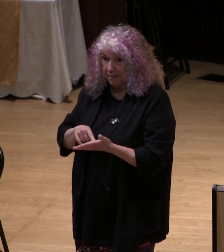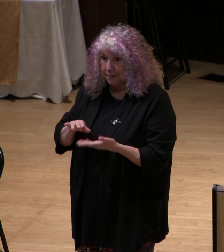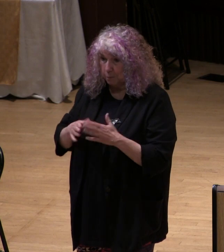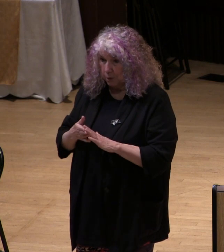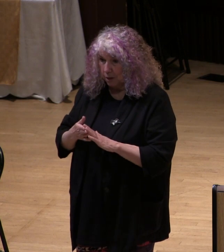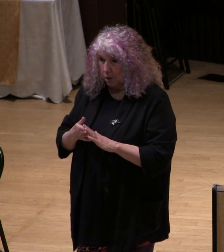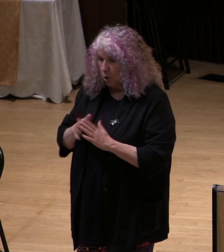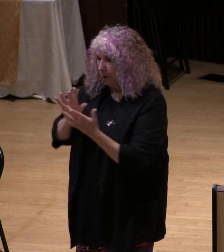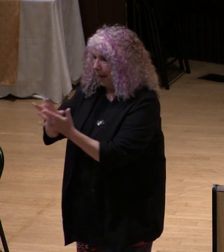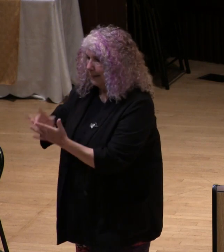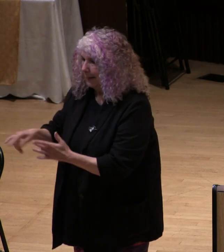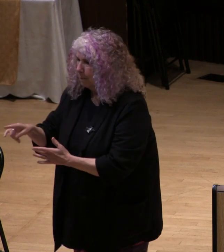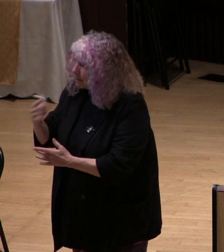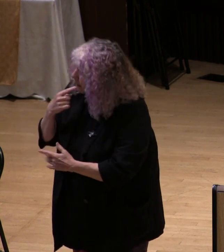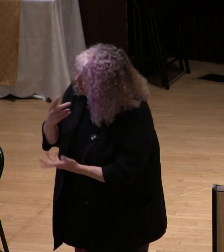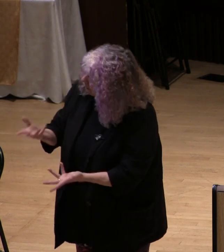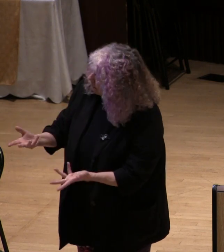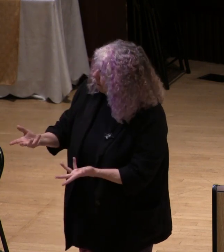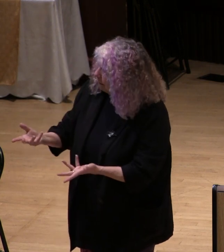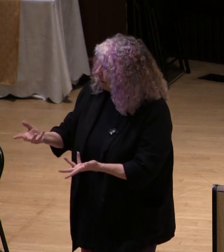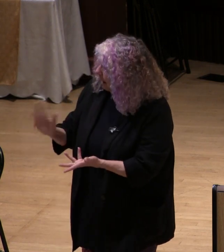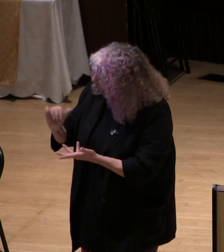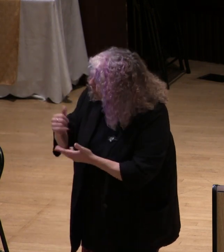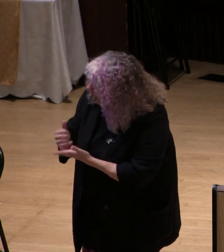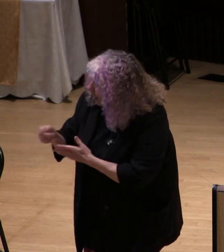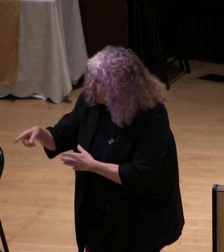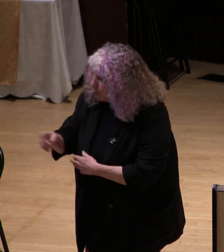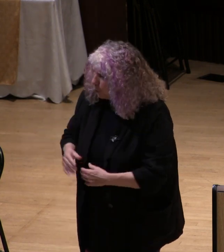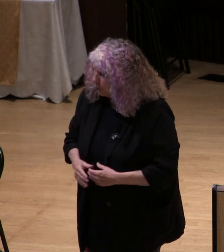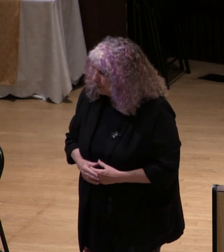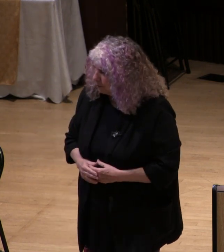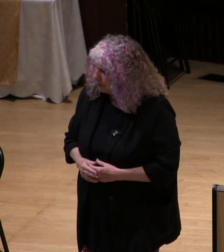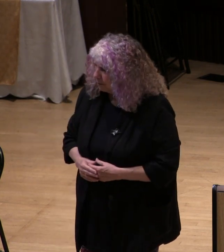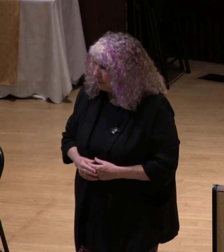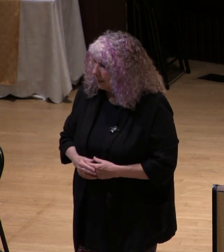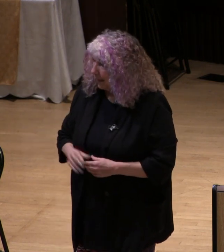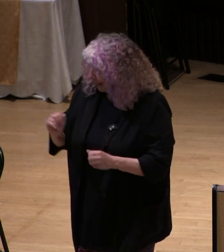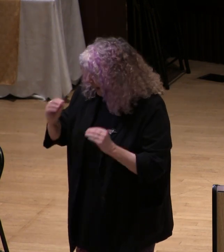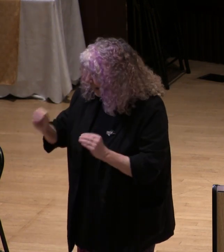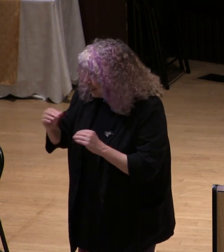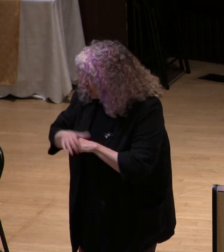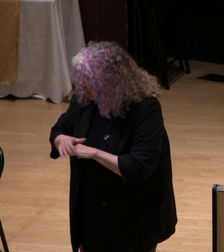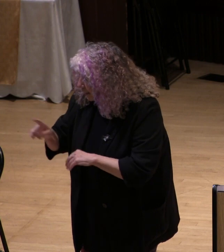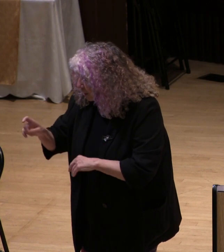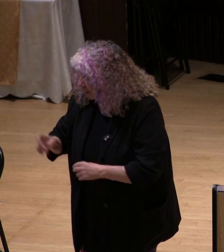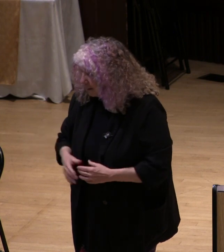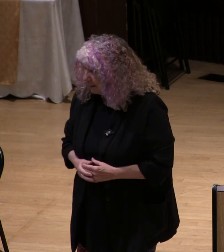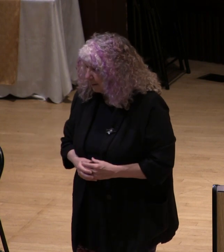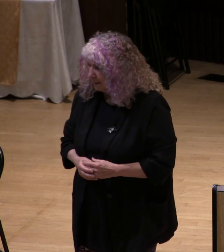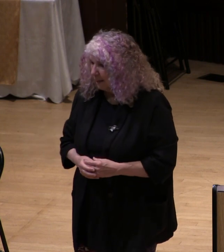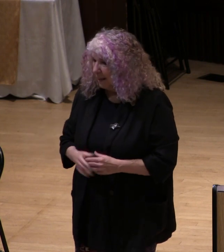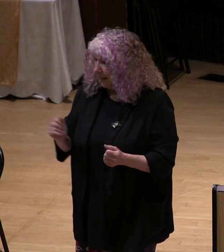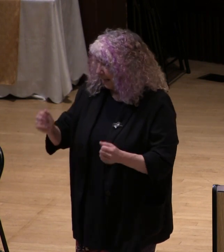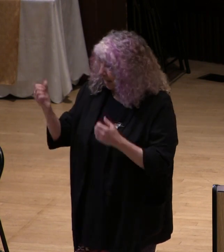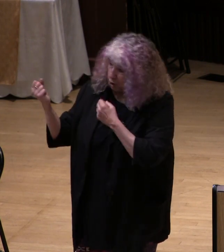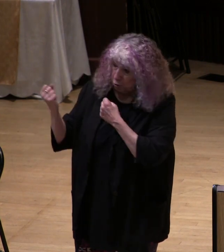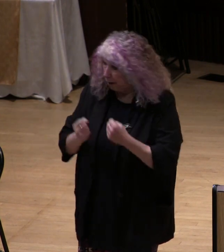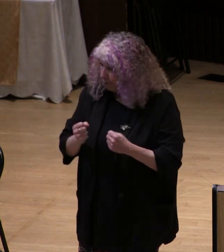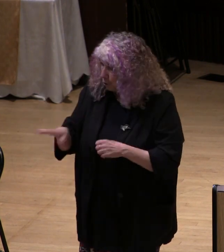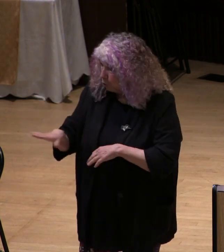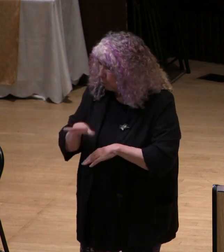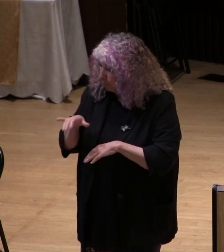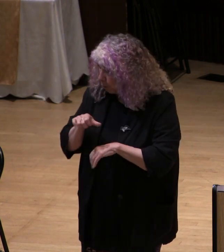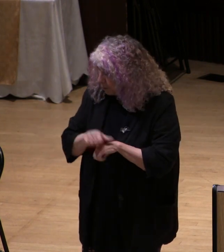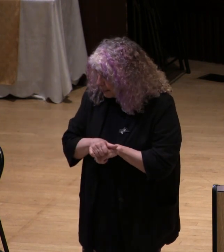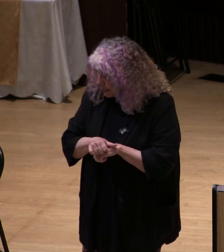community who reached out to them and said, "How can I help? Can I teach you English? Can I drive you to an